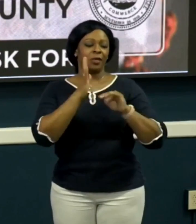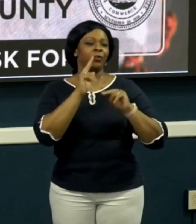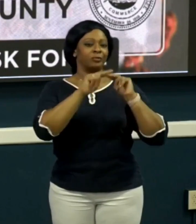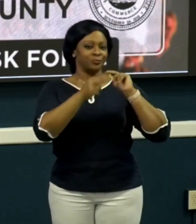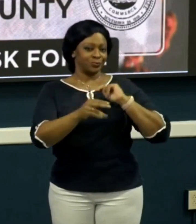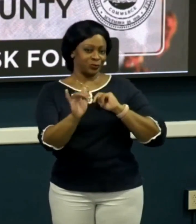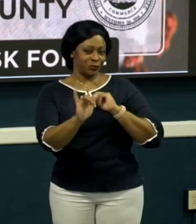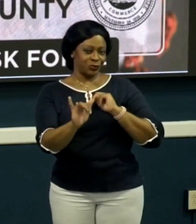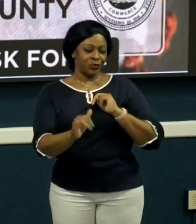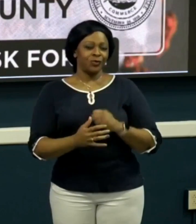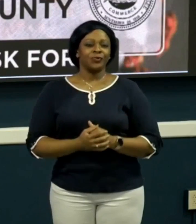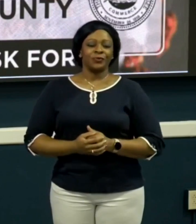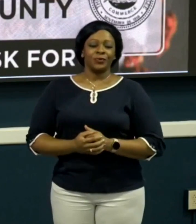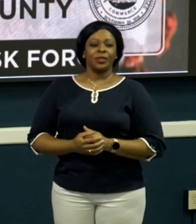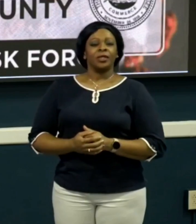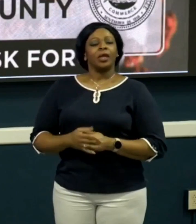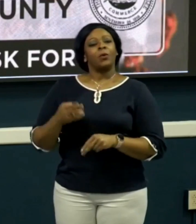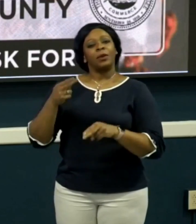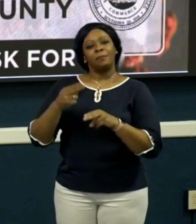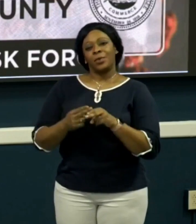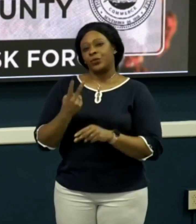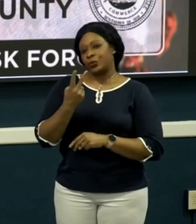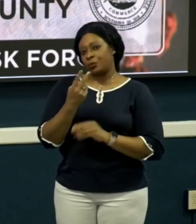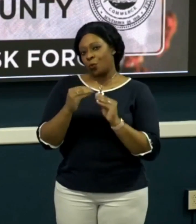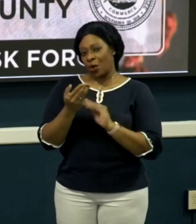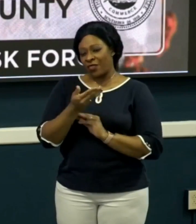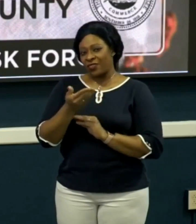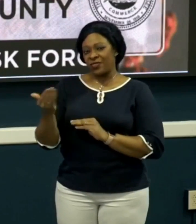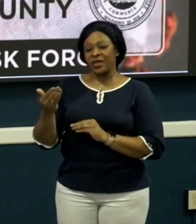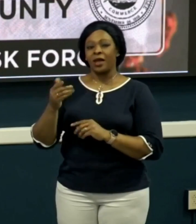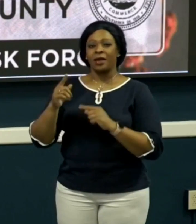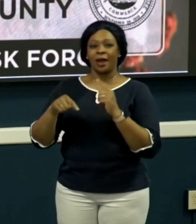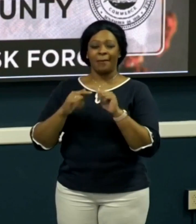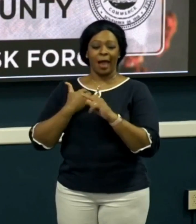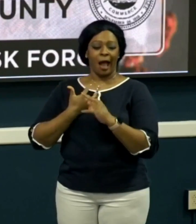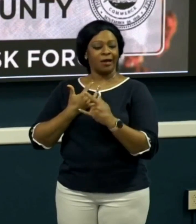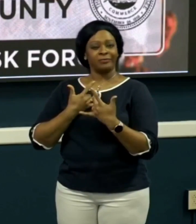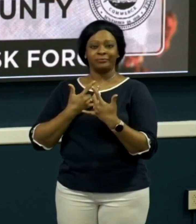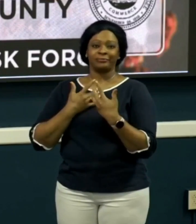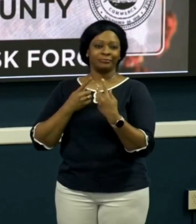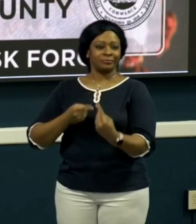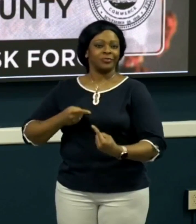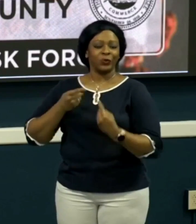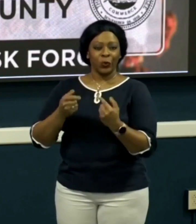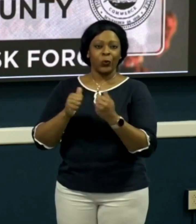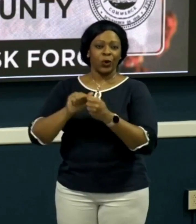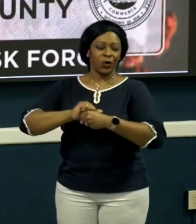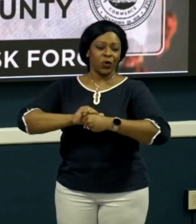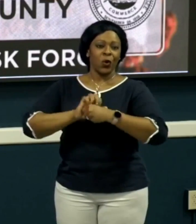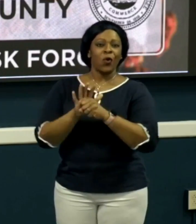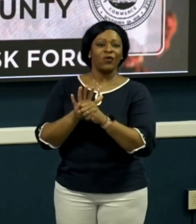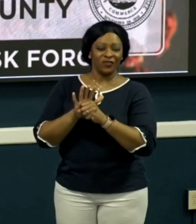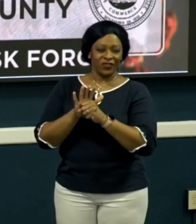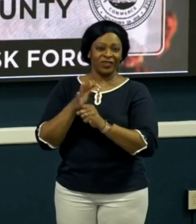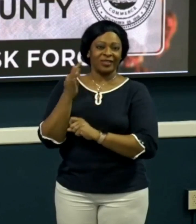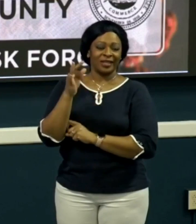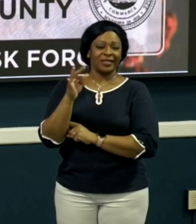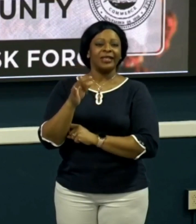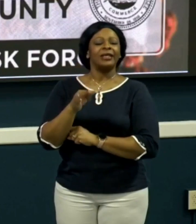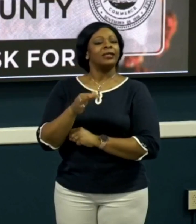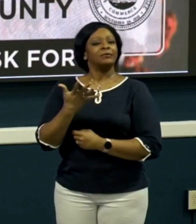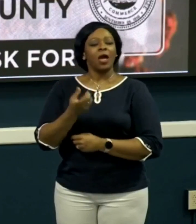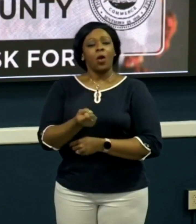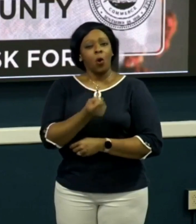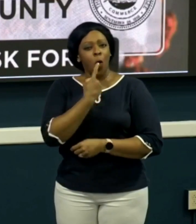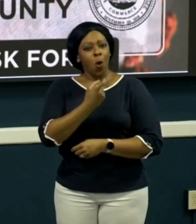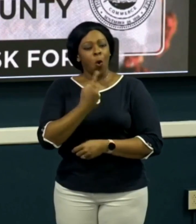other things that we've talked about before in our war against COVID-19. One is the oral therapies that many people believe